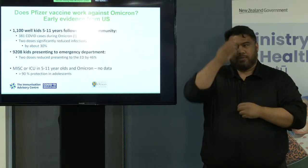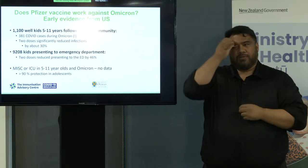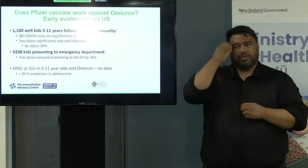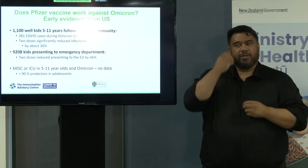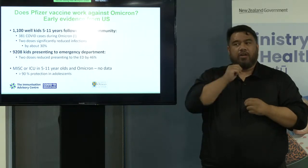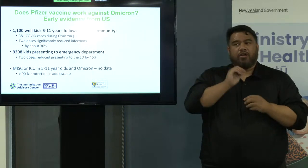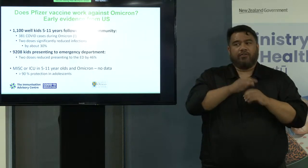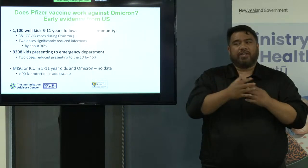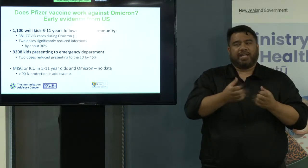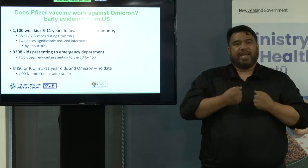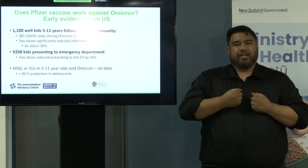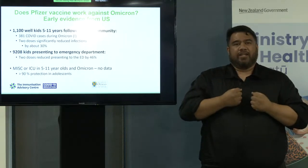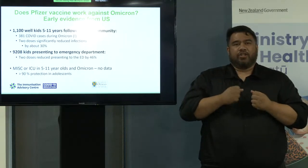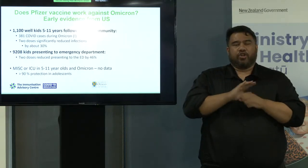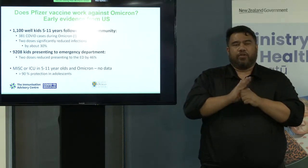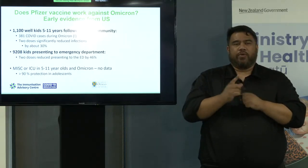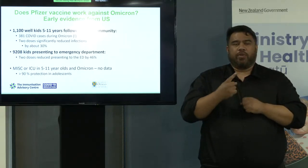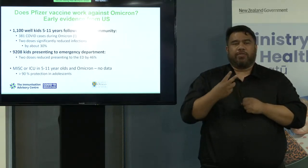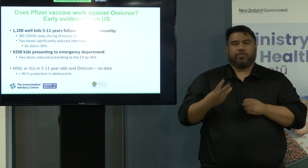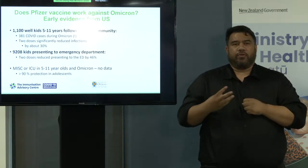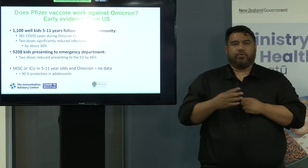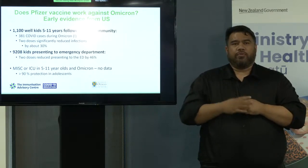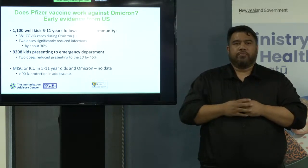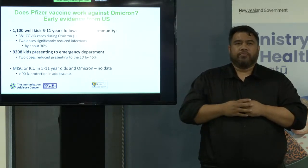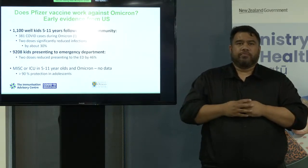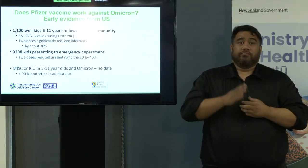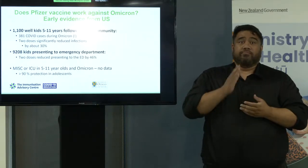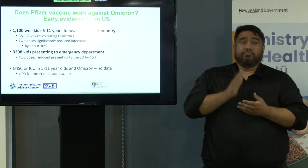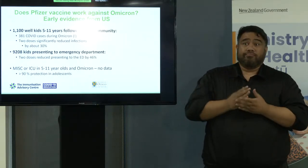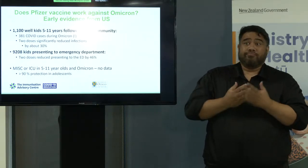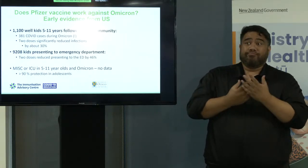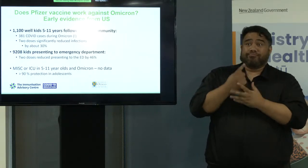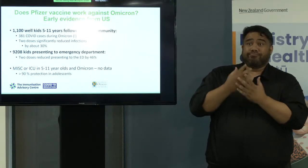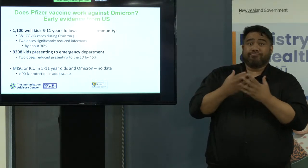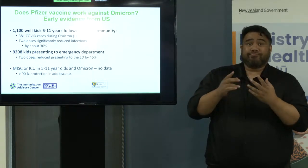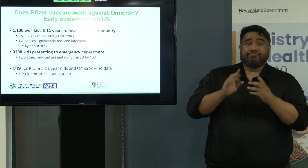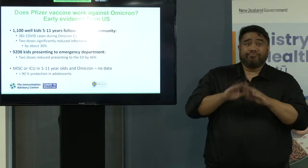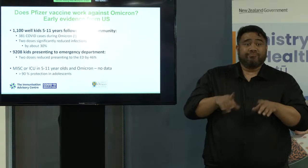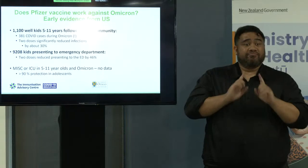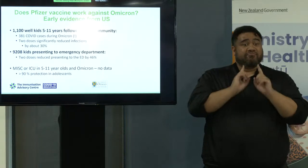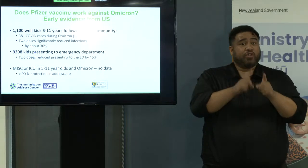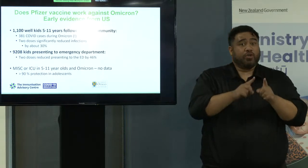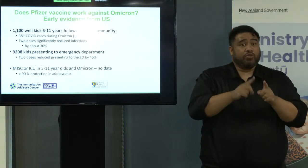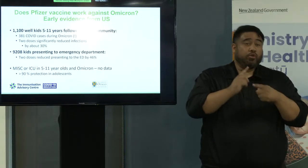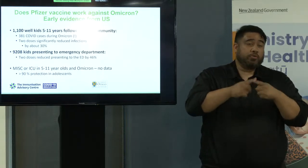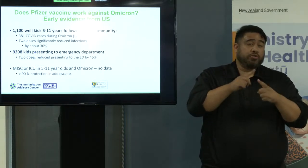in the US looked at almost 10,000 kids actually turning up at the emergency department, and they found that